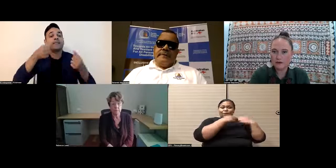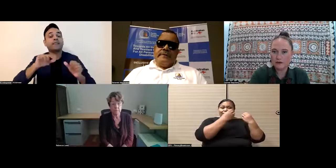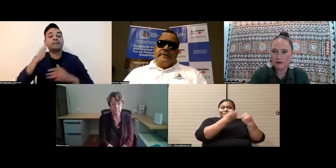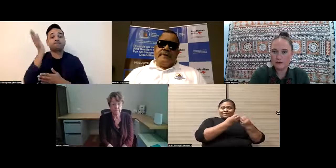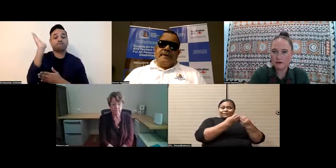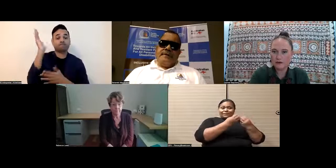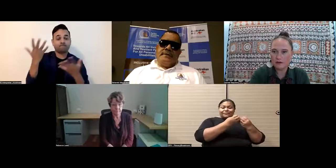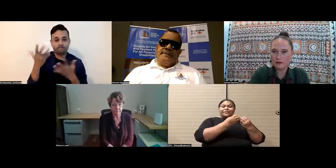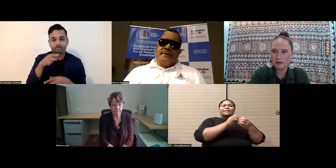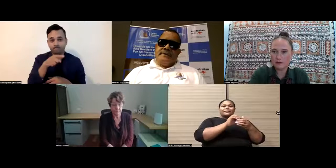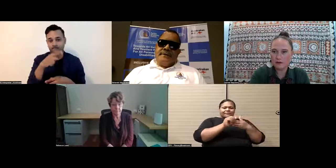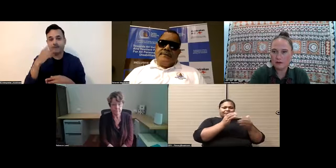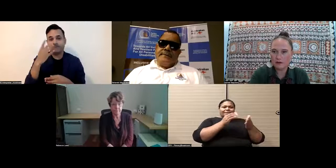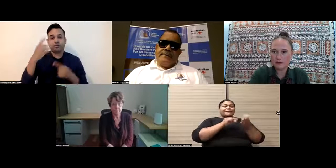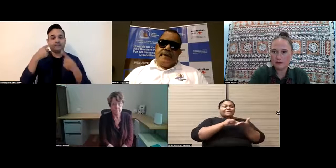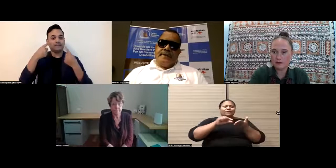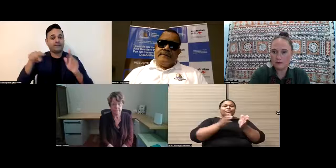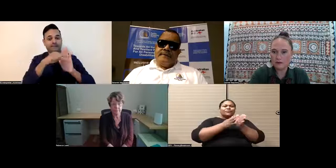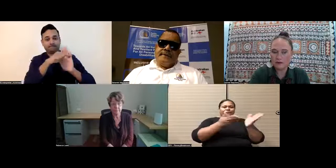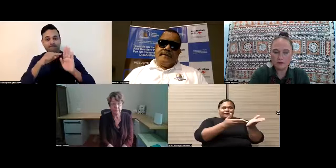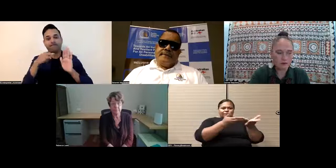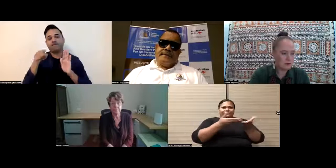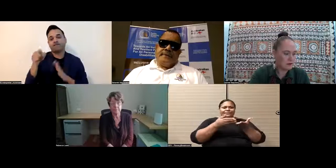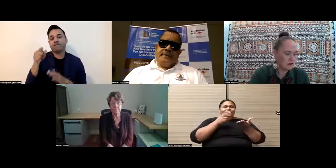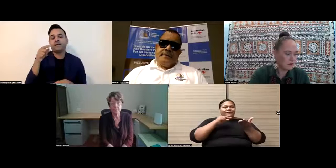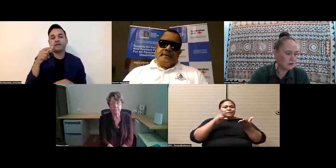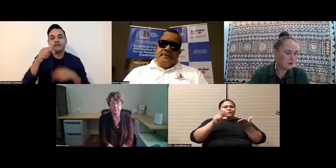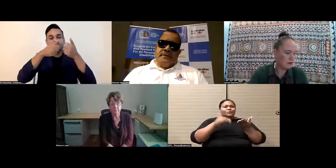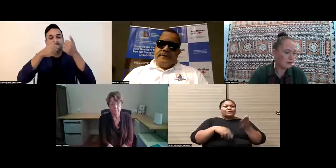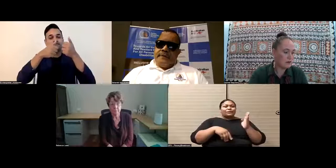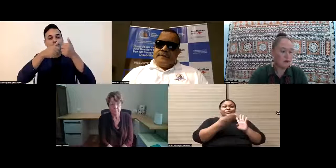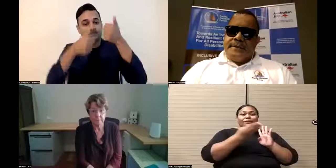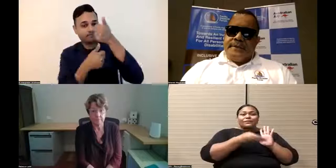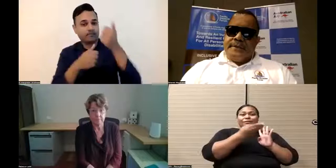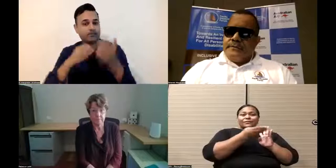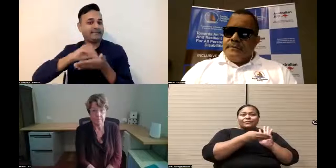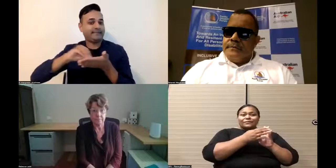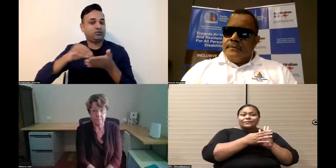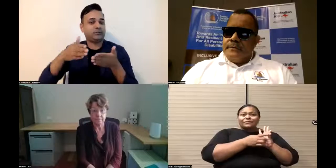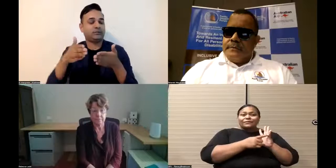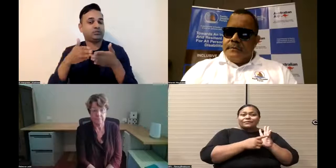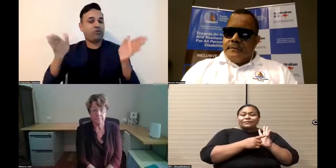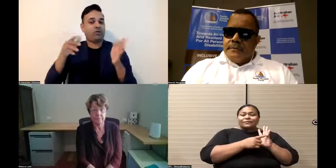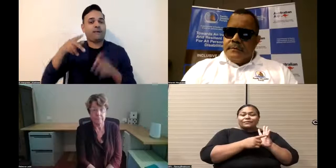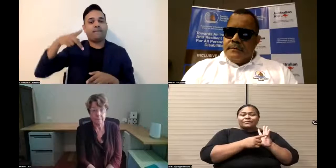Dr. Thielemann Manoni, the Deputy Secretary General for Pacific Islands Forum Secretariat. You have the floor, sir. Thank you.